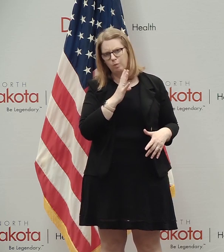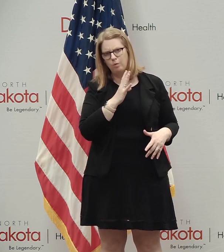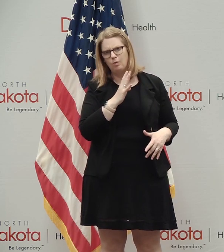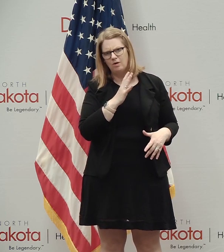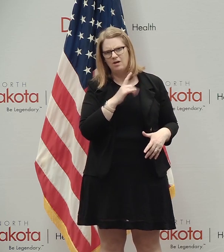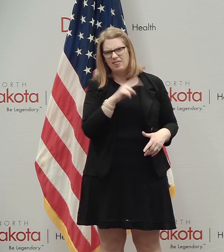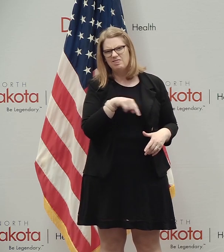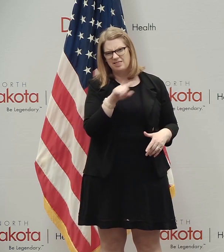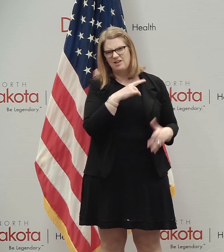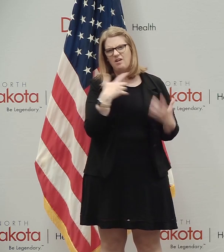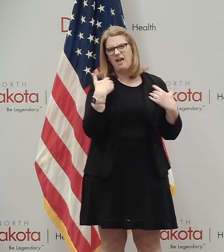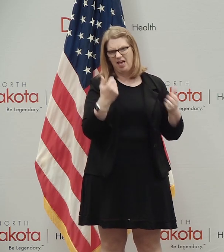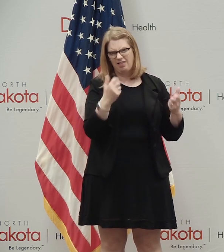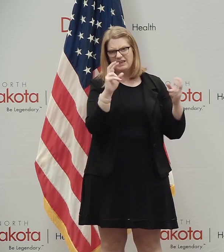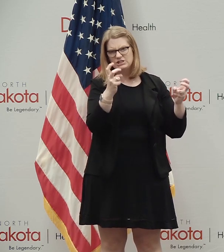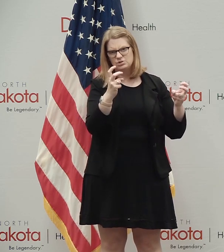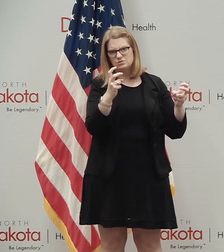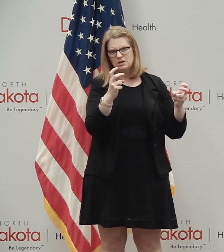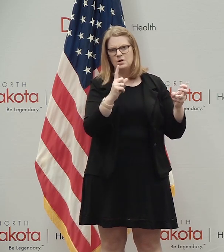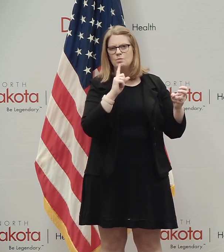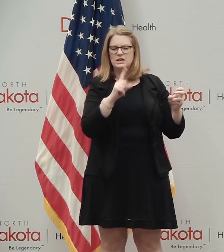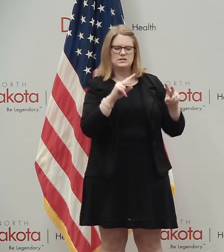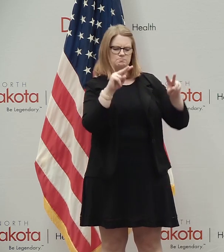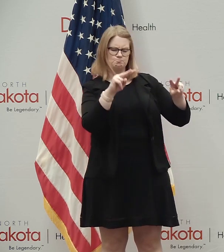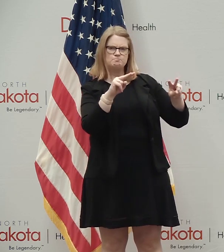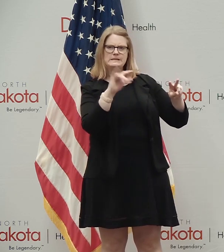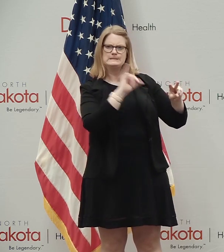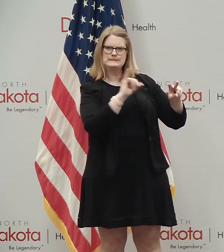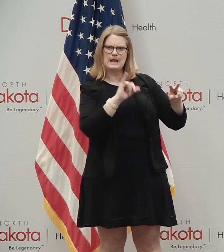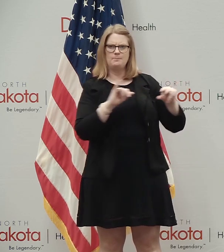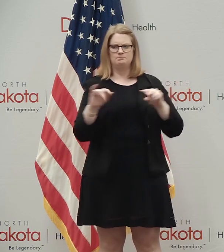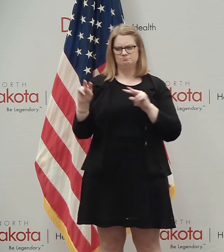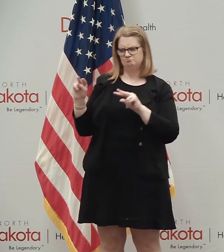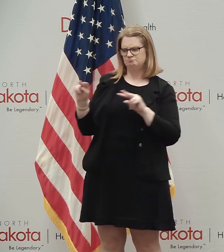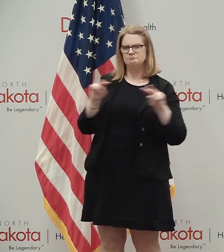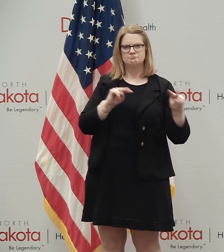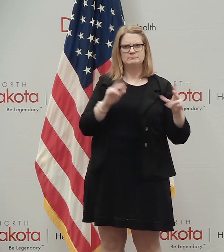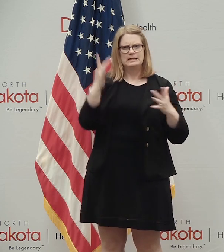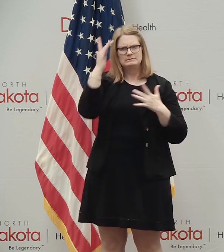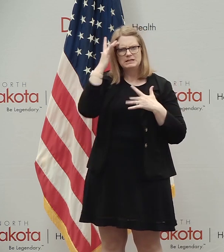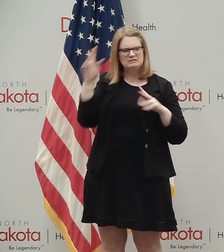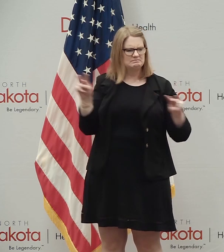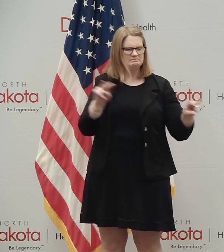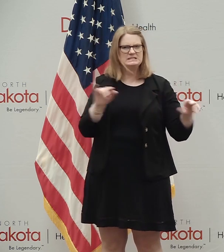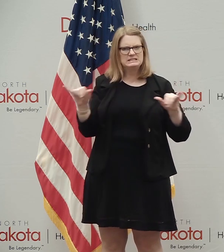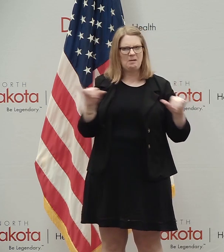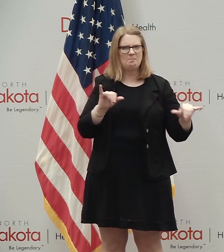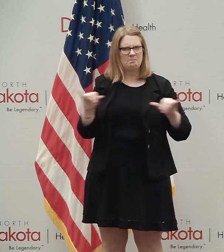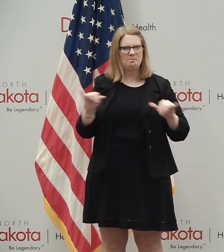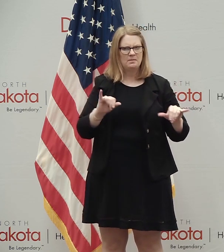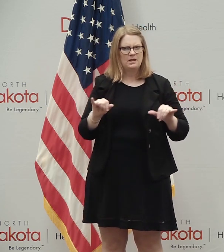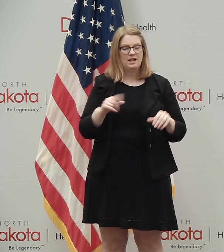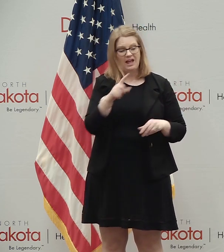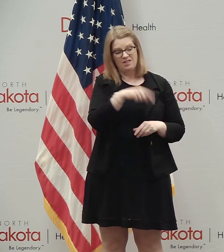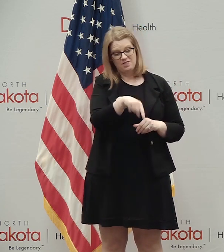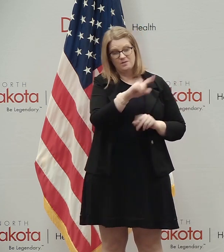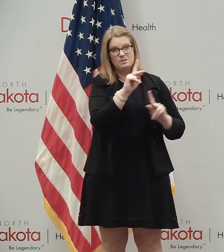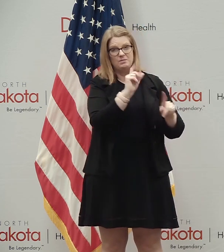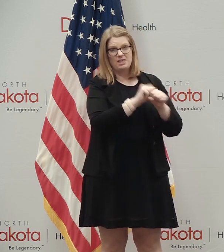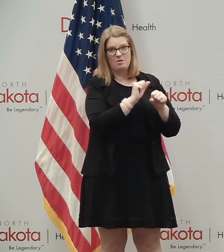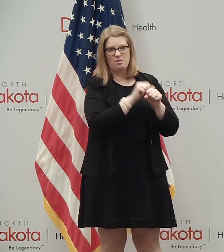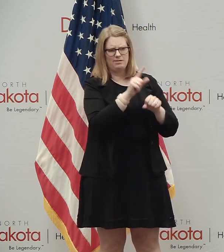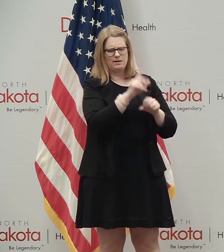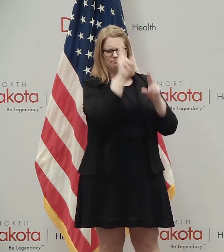real health issues, and we should treat them like health issues. And those that work on the front lines of this are real heroes in my